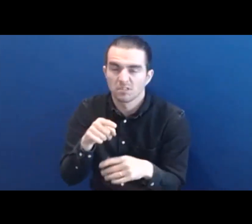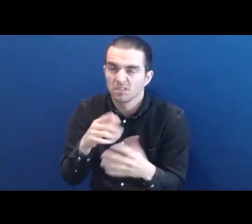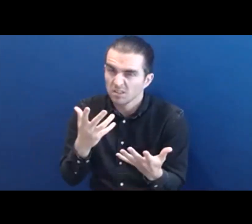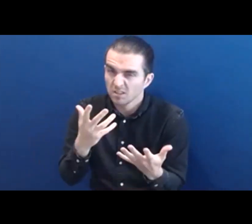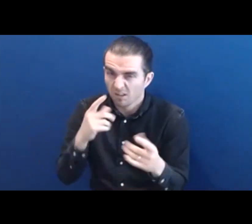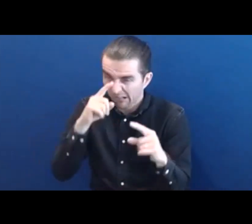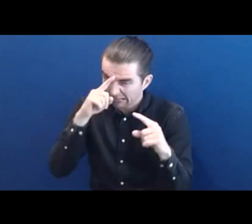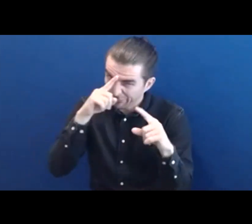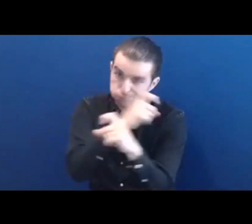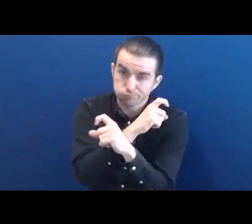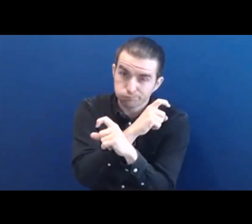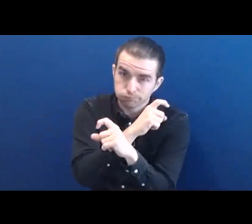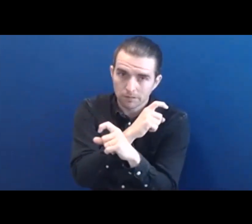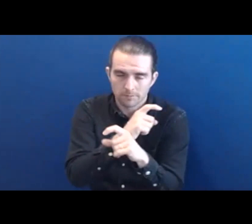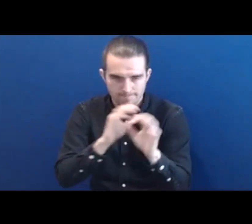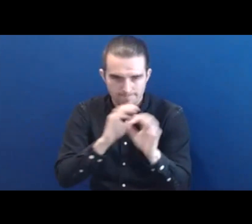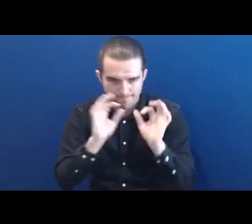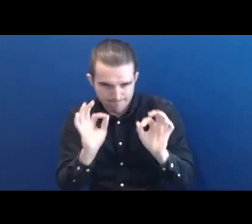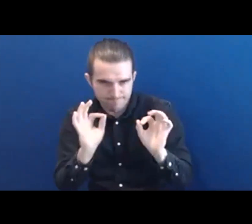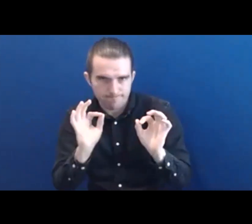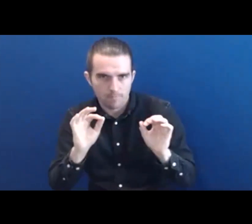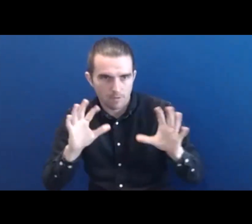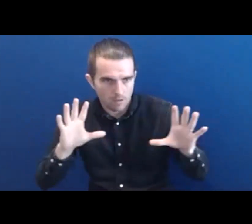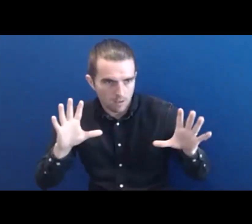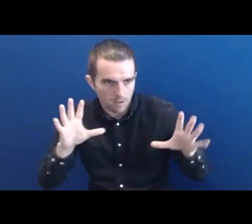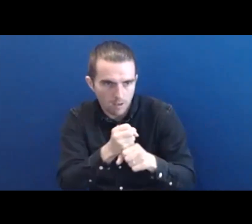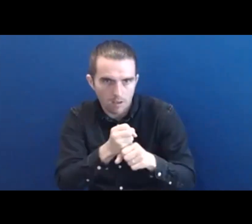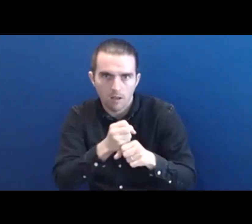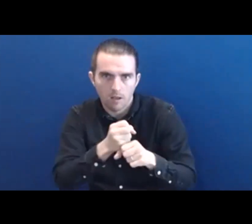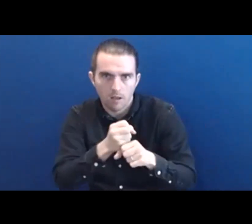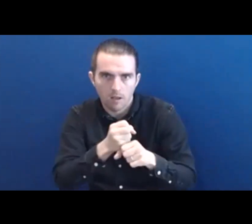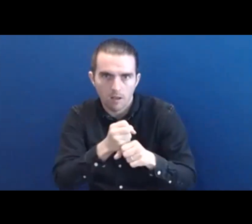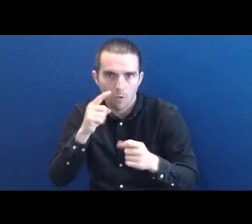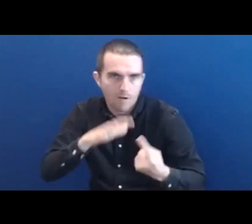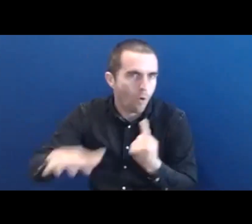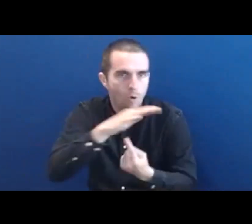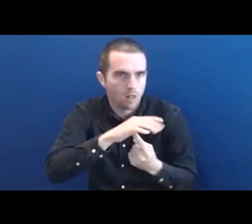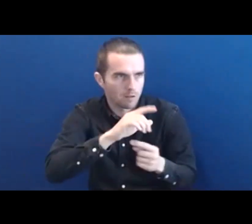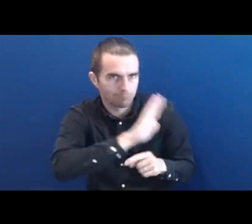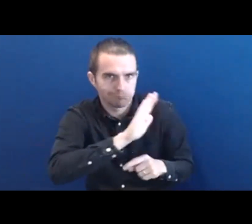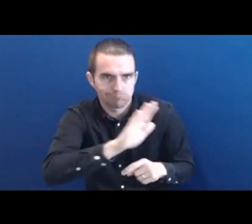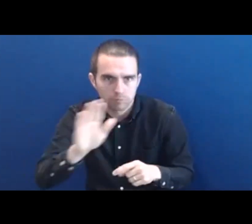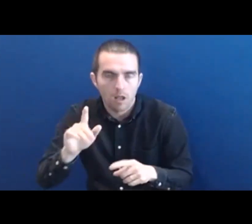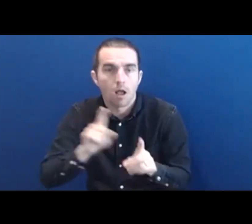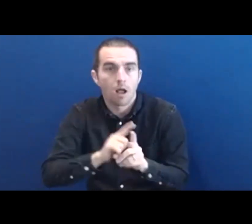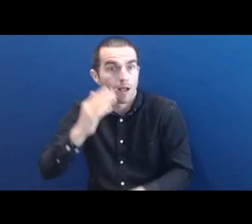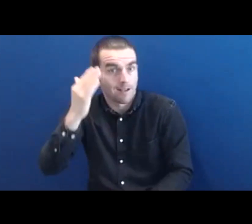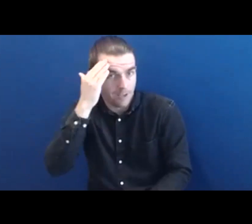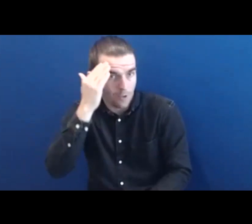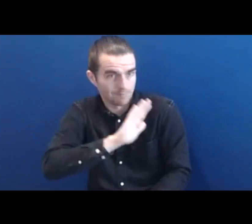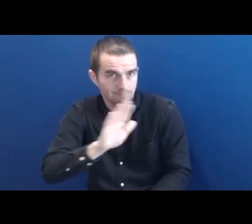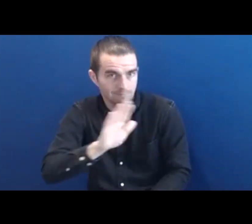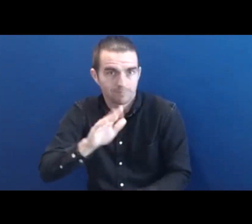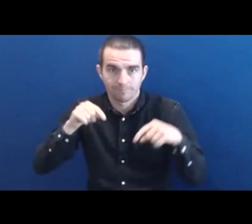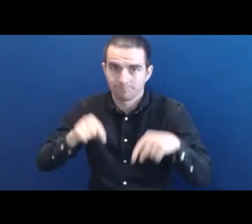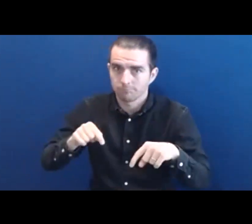to participate effectively and confidently, and also the need for them to maintain that united